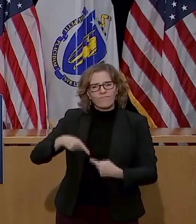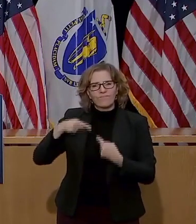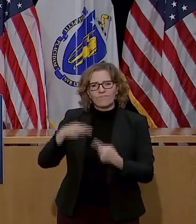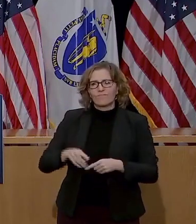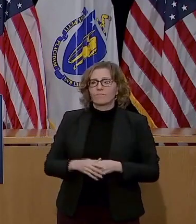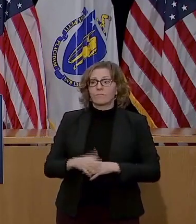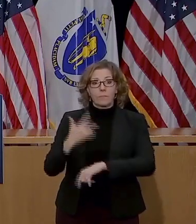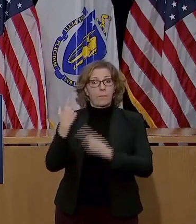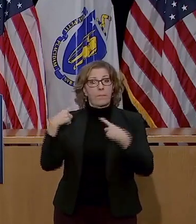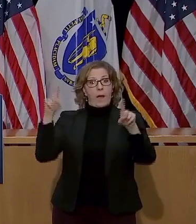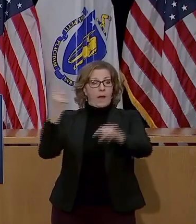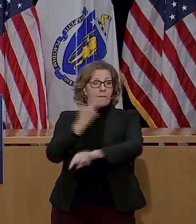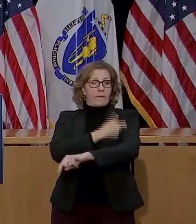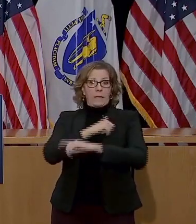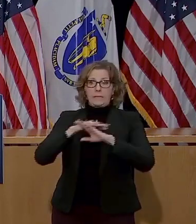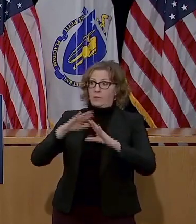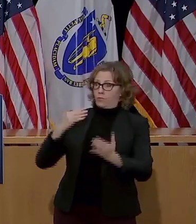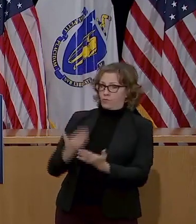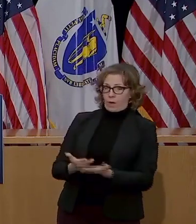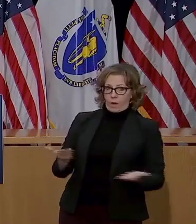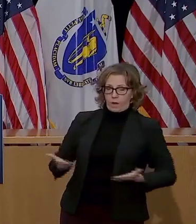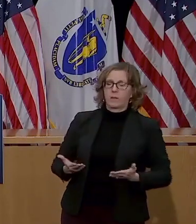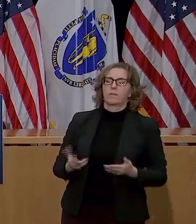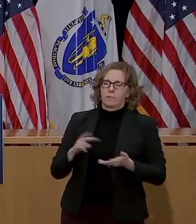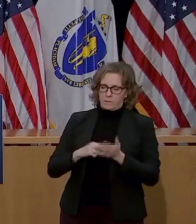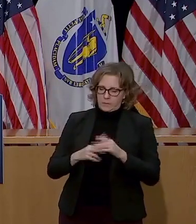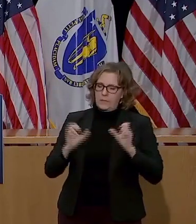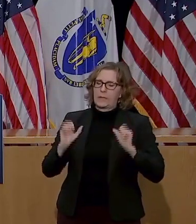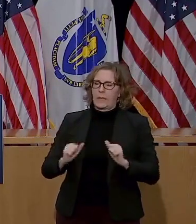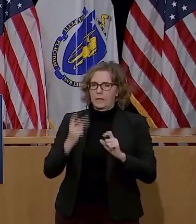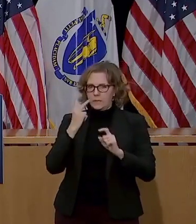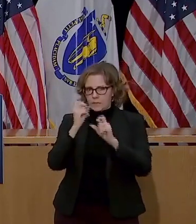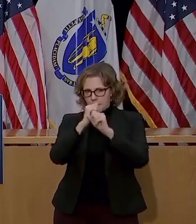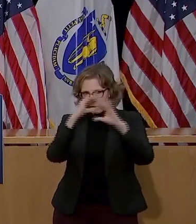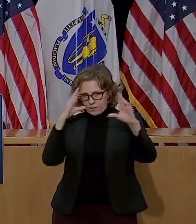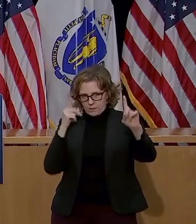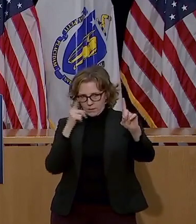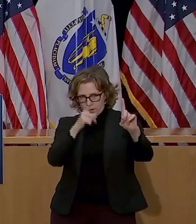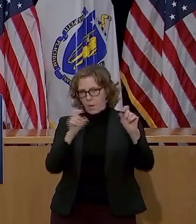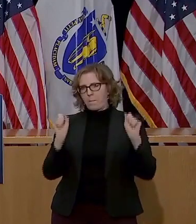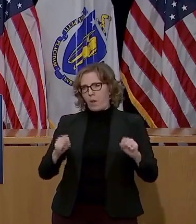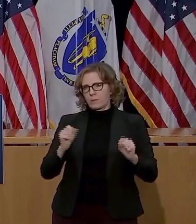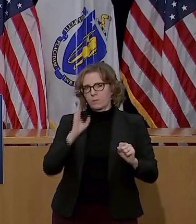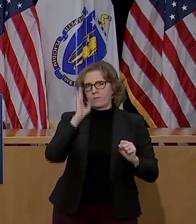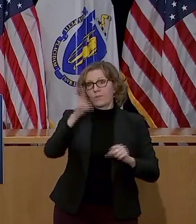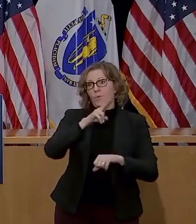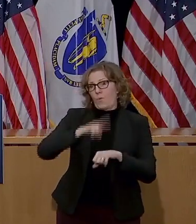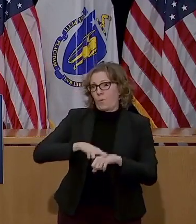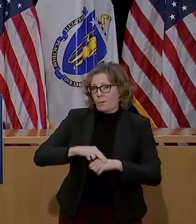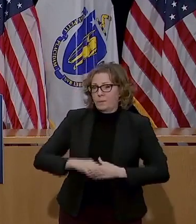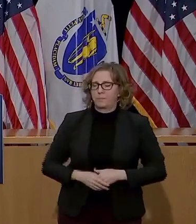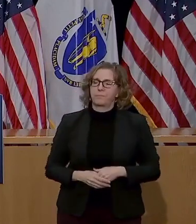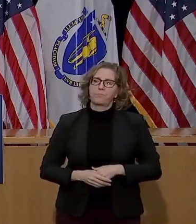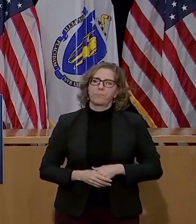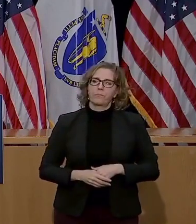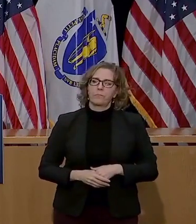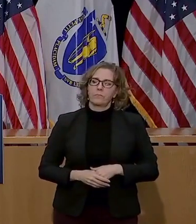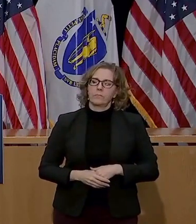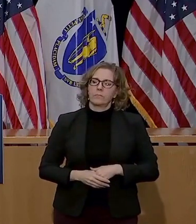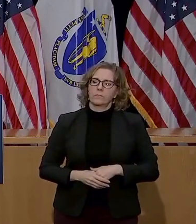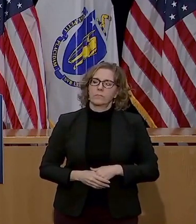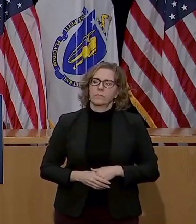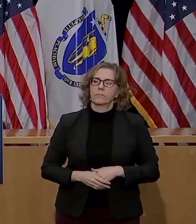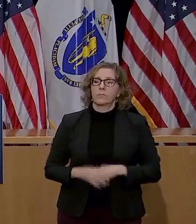finally here, and with that, a path to return to normal. To prepare for the task of